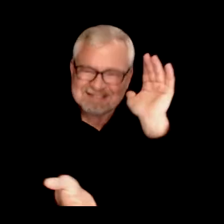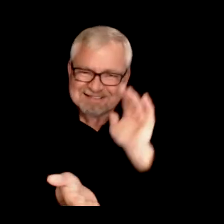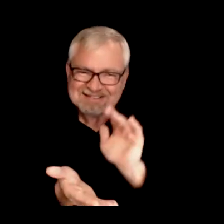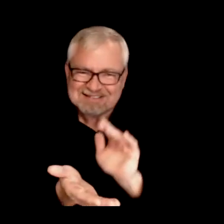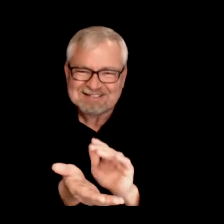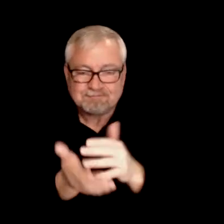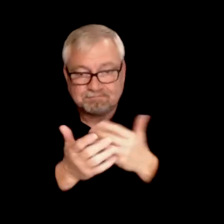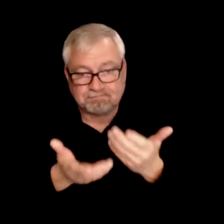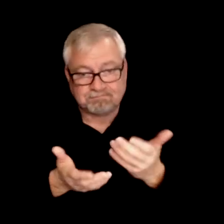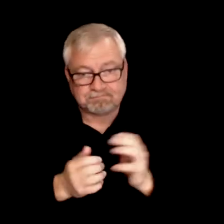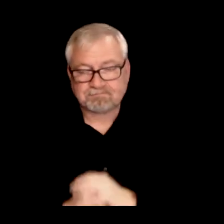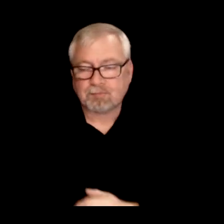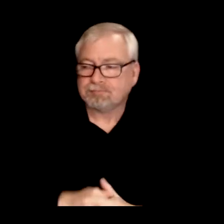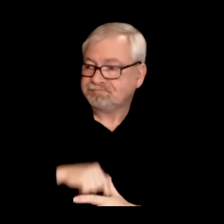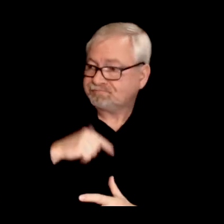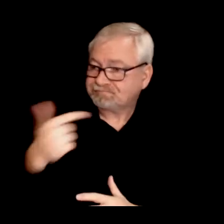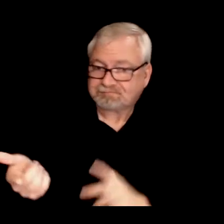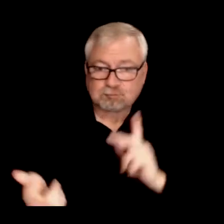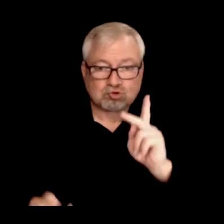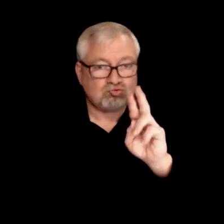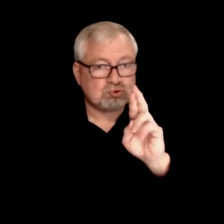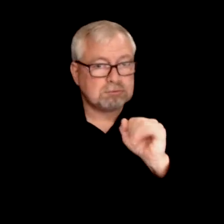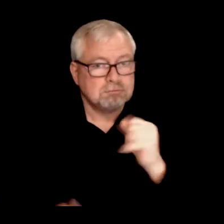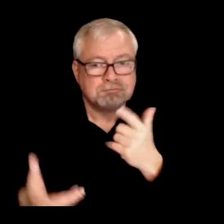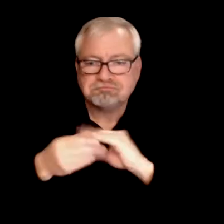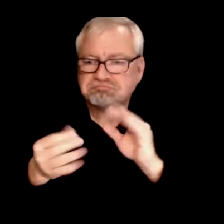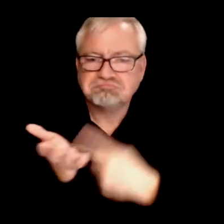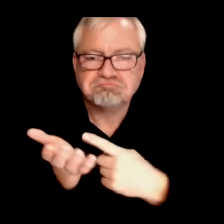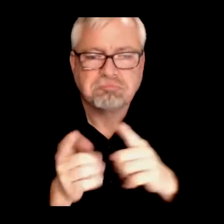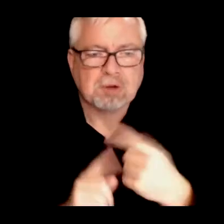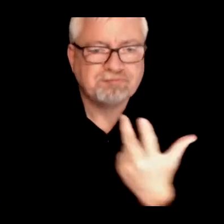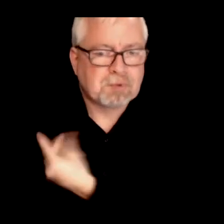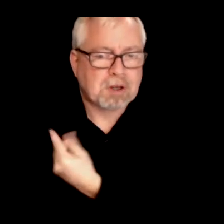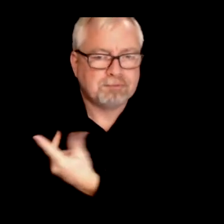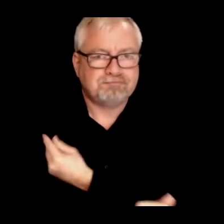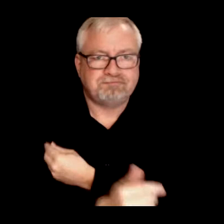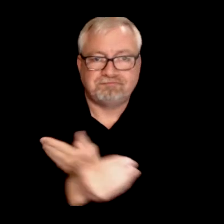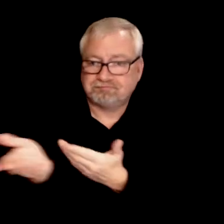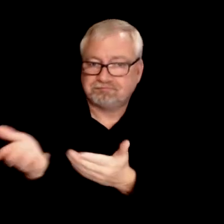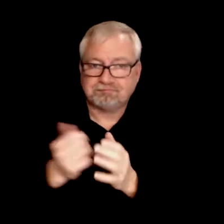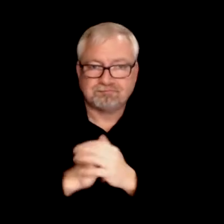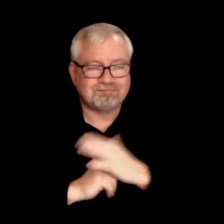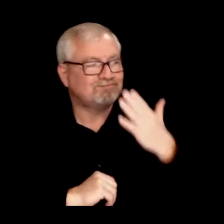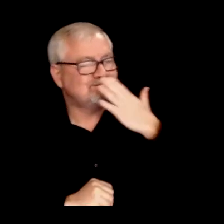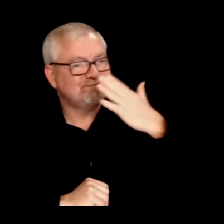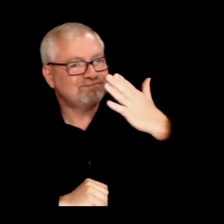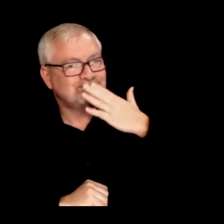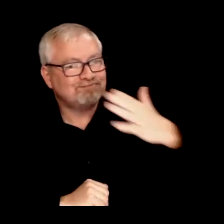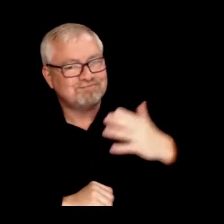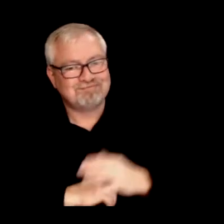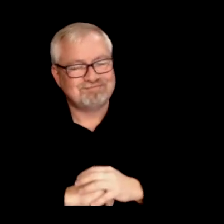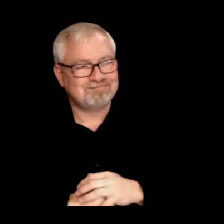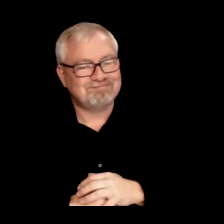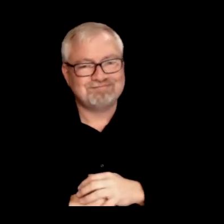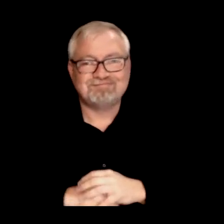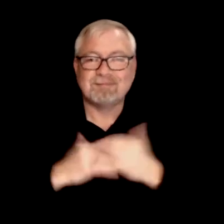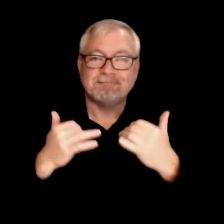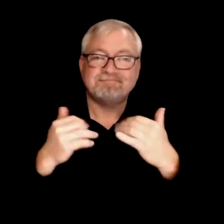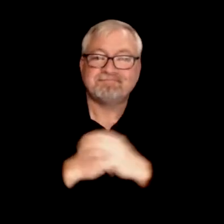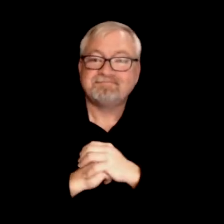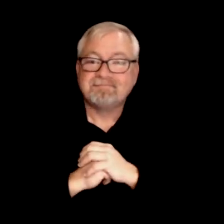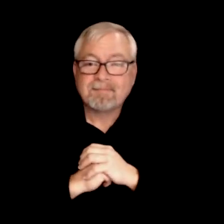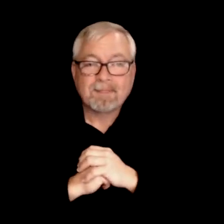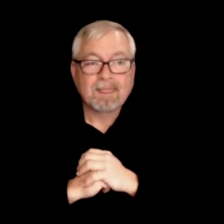update on vaccine rollout. Thanks, Chris. Thank you, Commissioner. Today, we've added